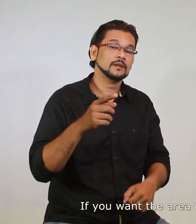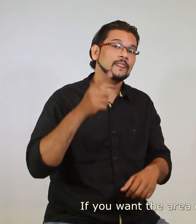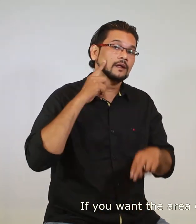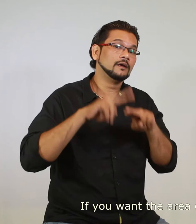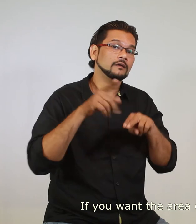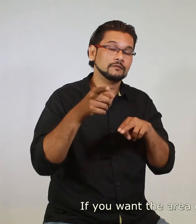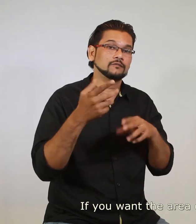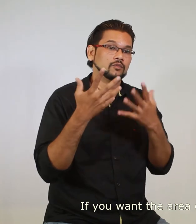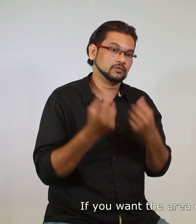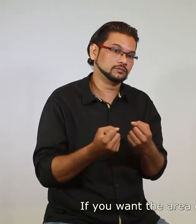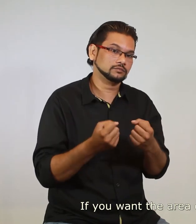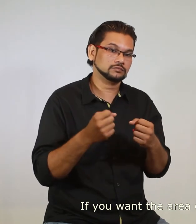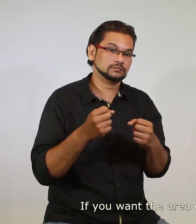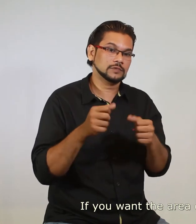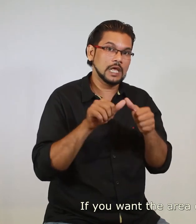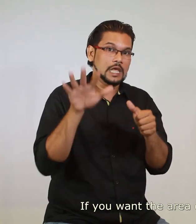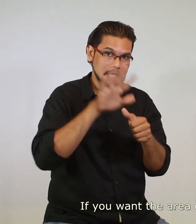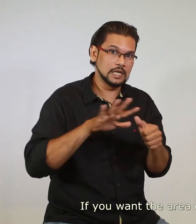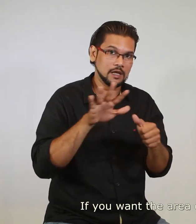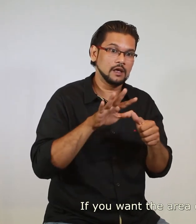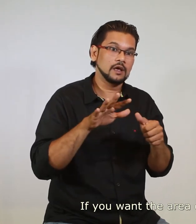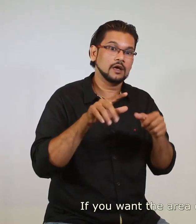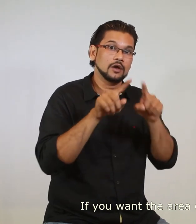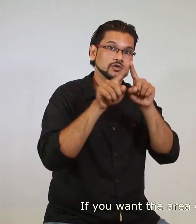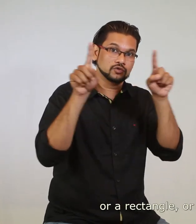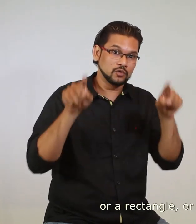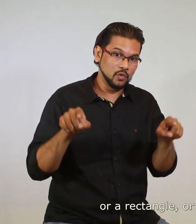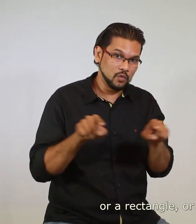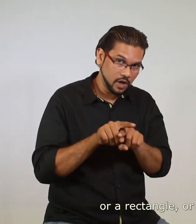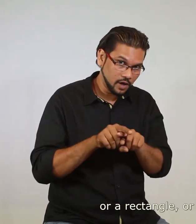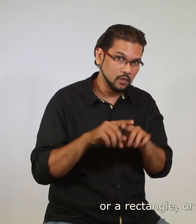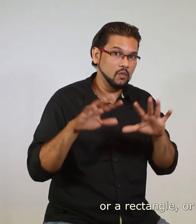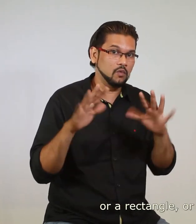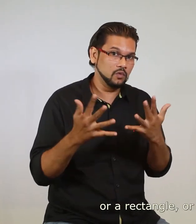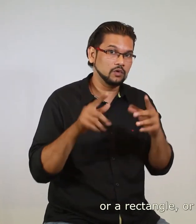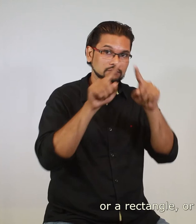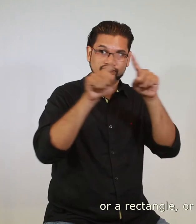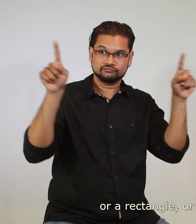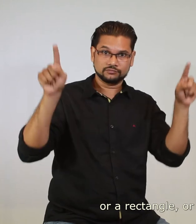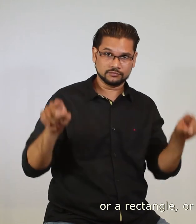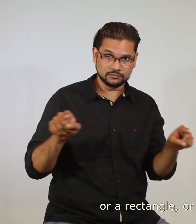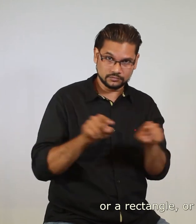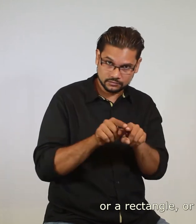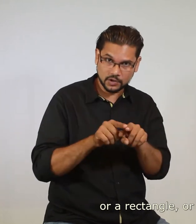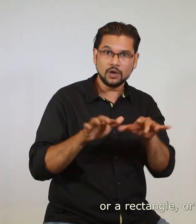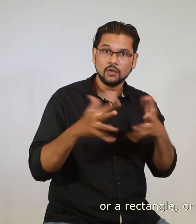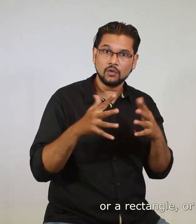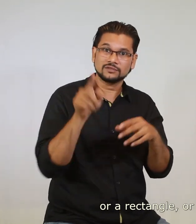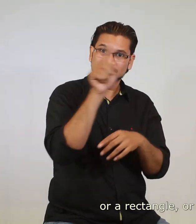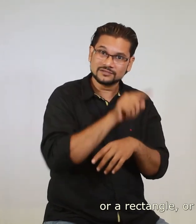If you want the area of a square, or a rectangle, or a circle,